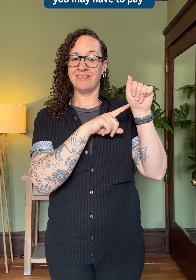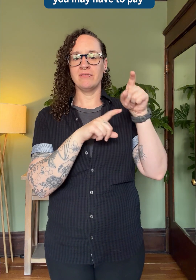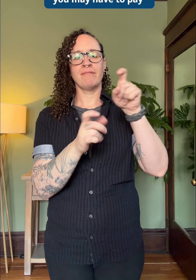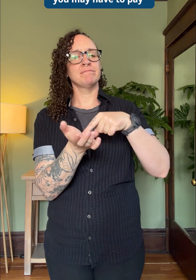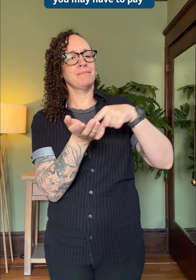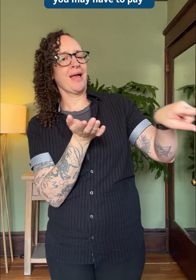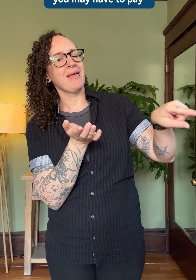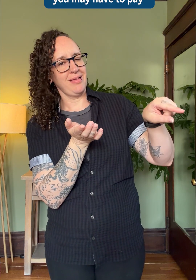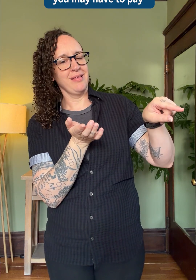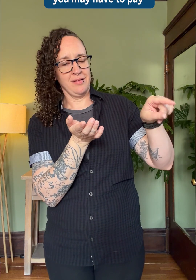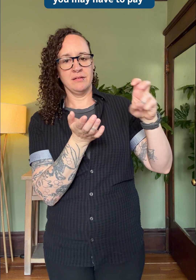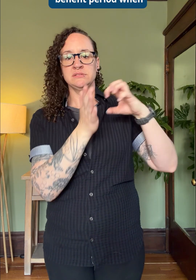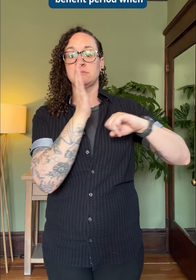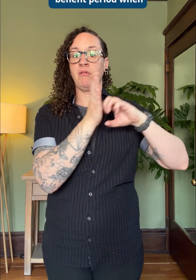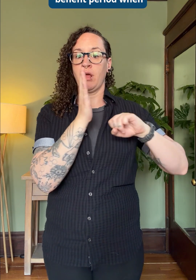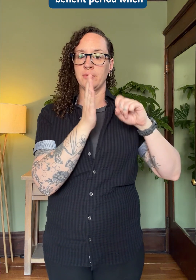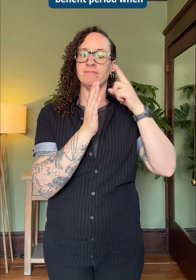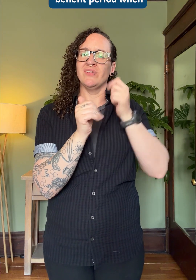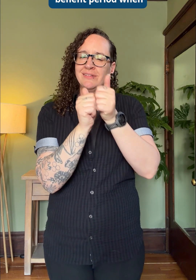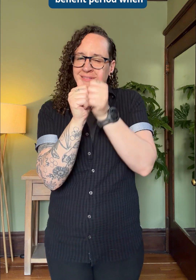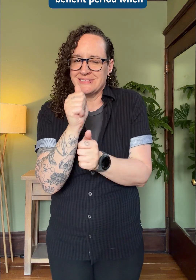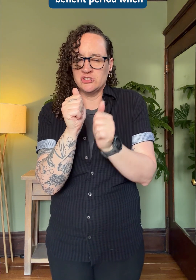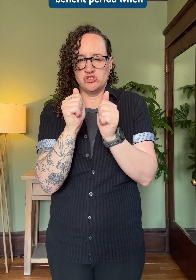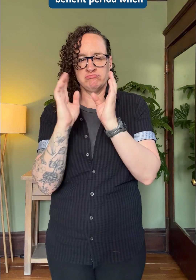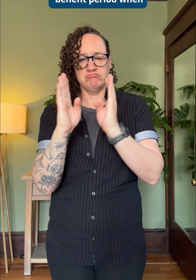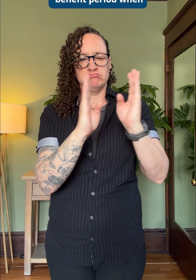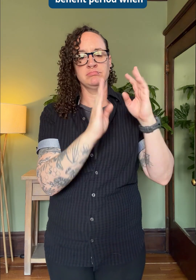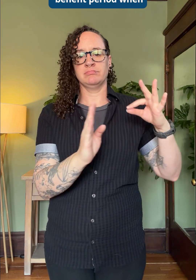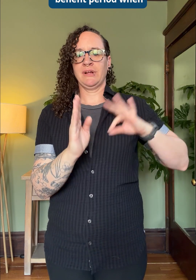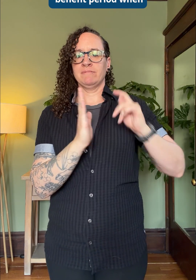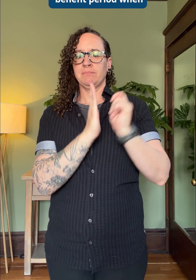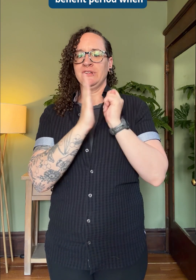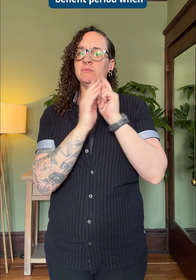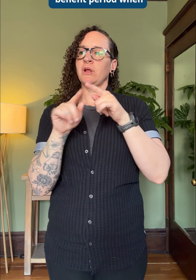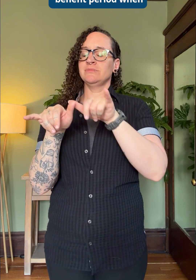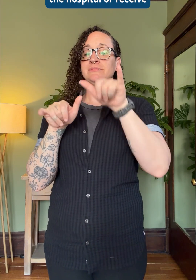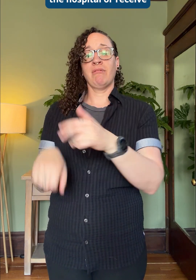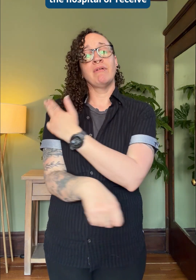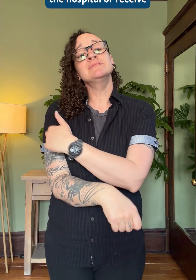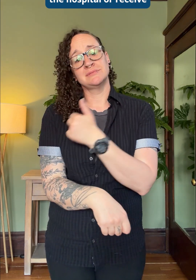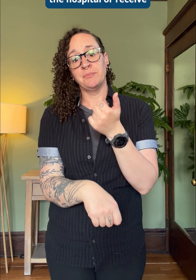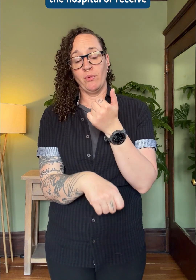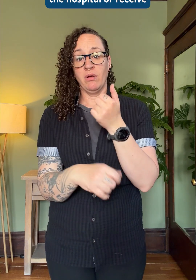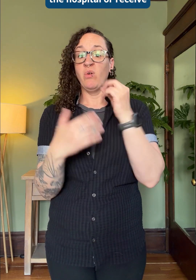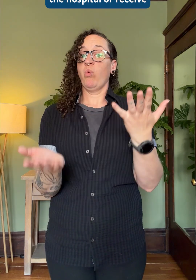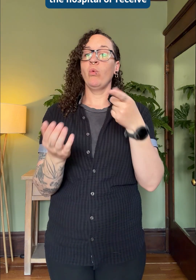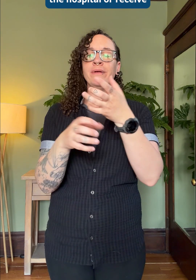Under Medicare Part A, you have to pay a deductible for each period when you stay in a hospital